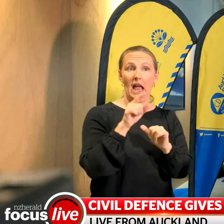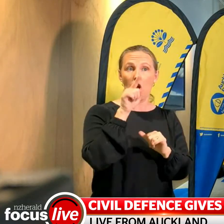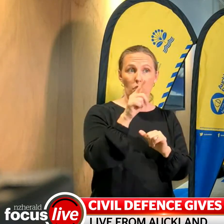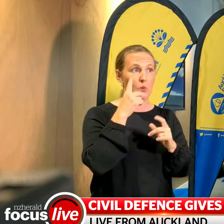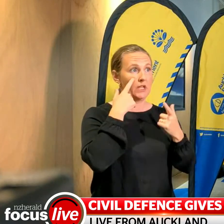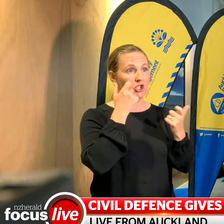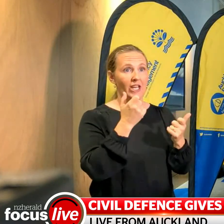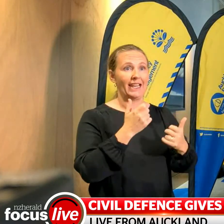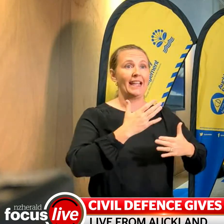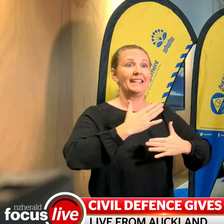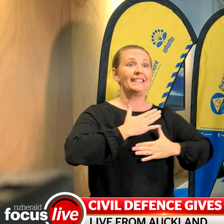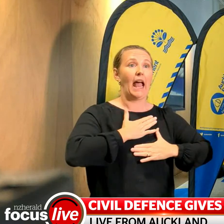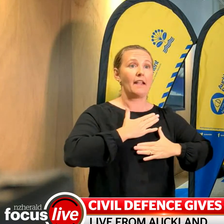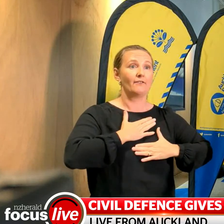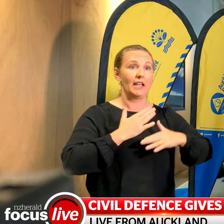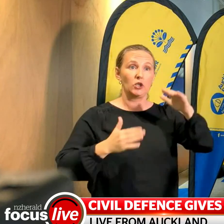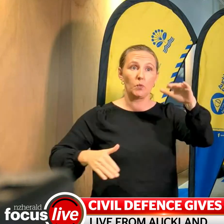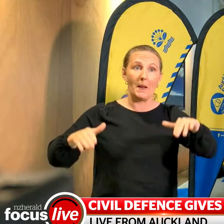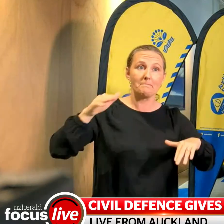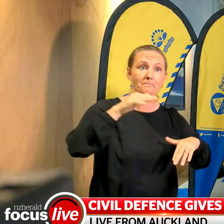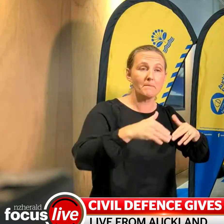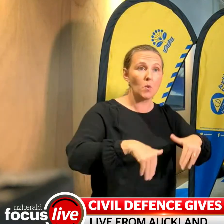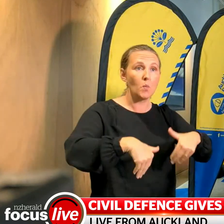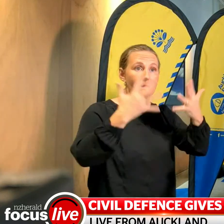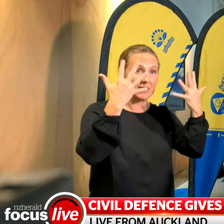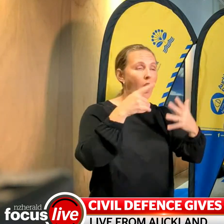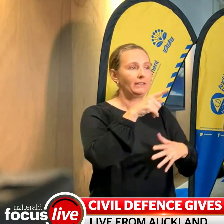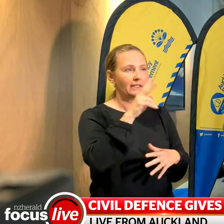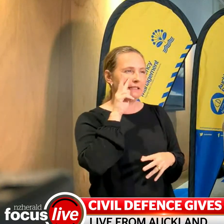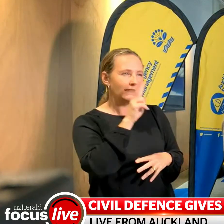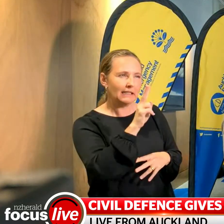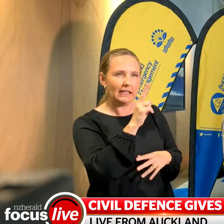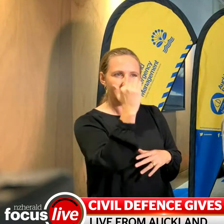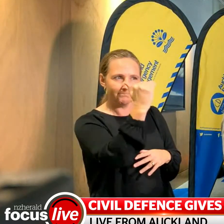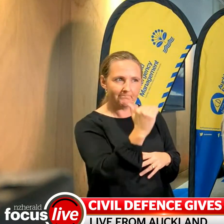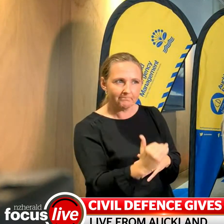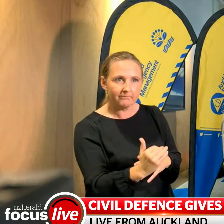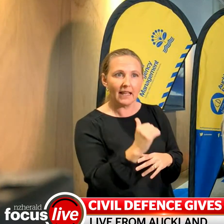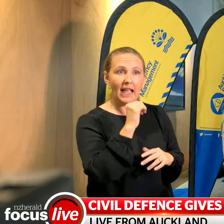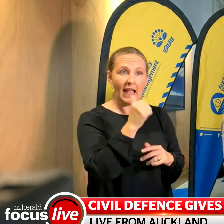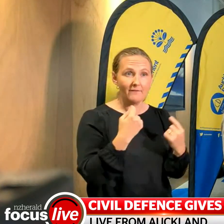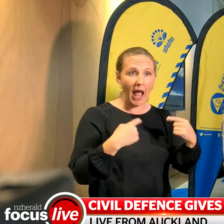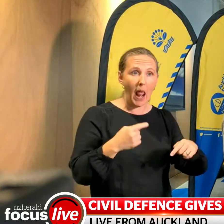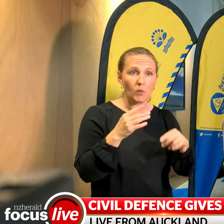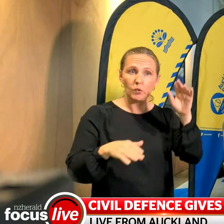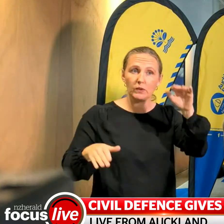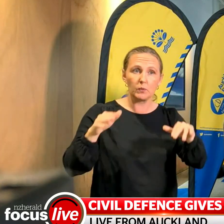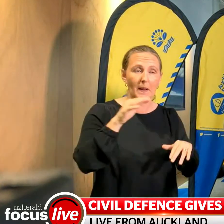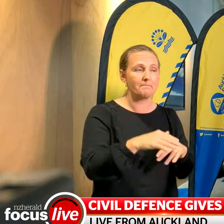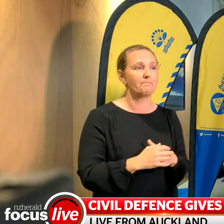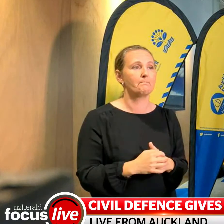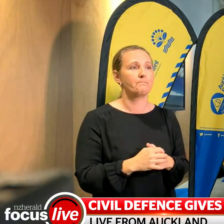see, or Safe Swim, to see whether it's safe to return to the water. It's likely that some of those